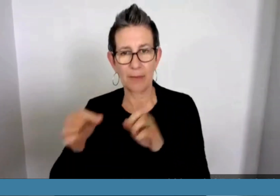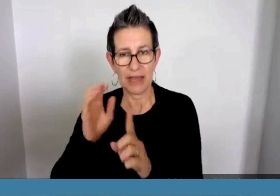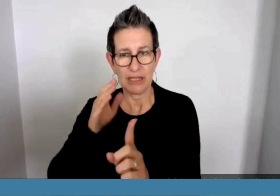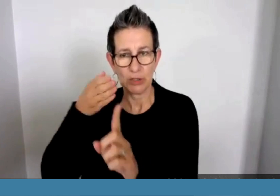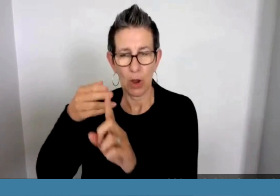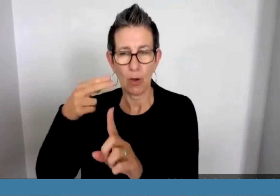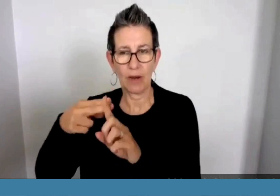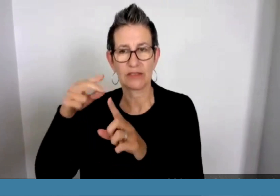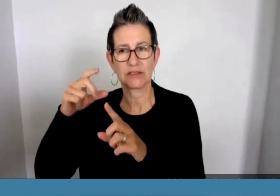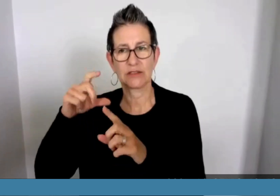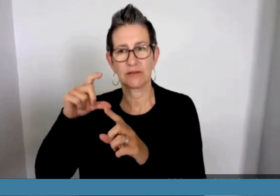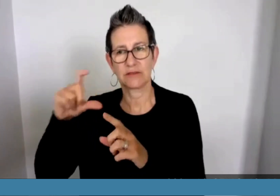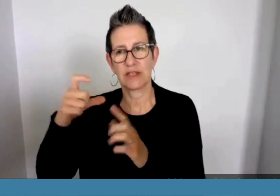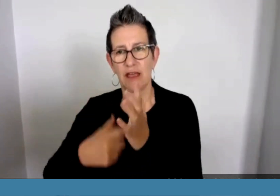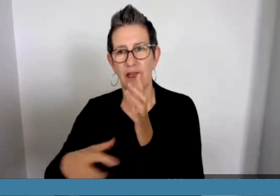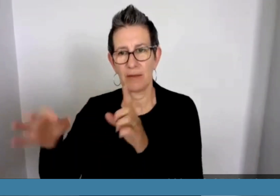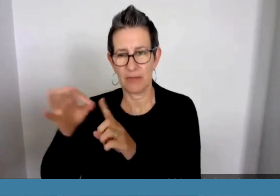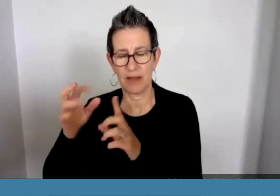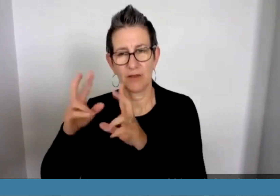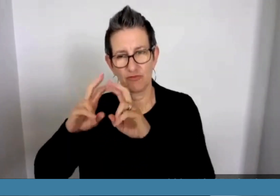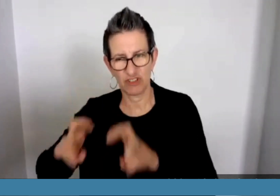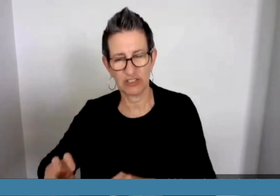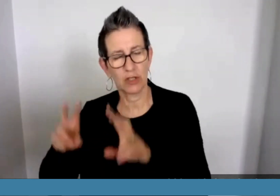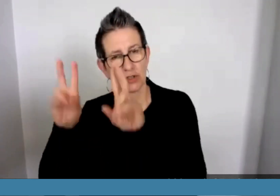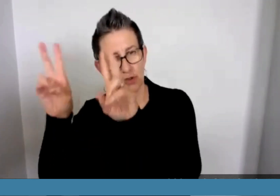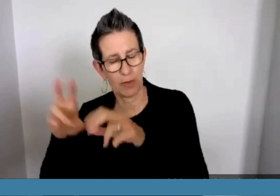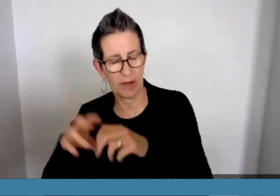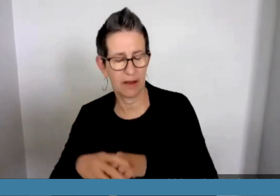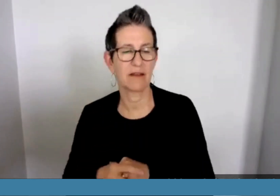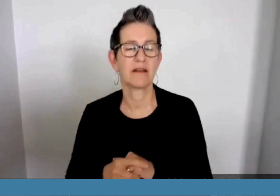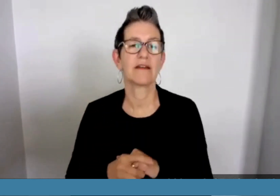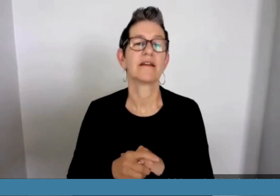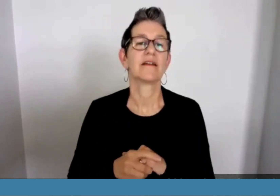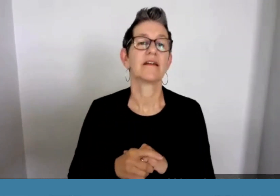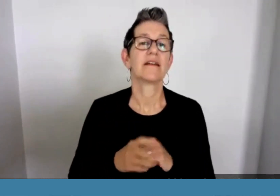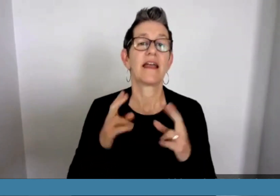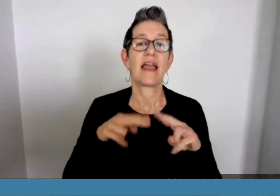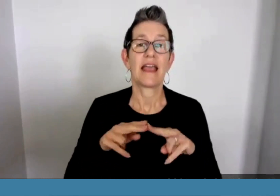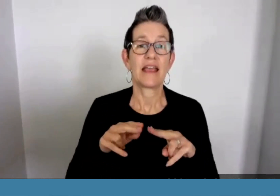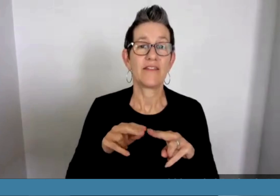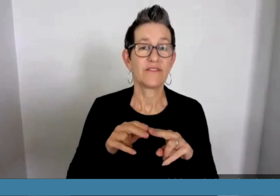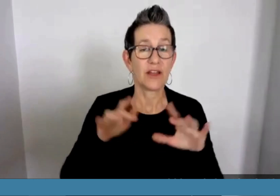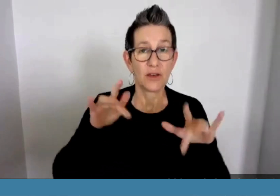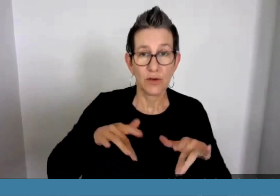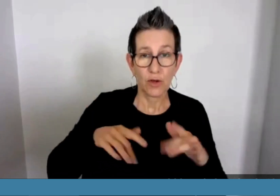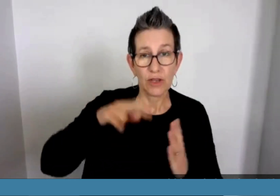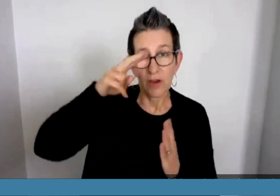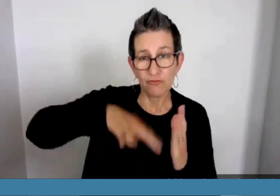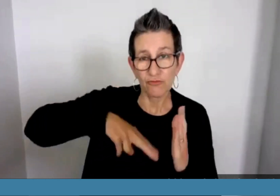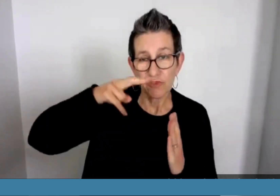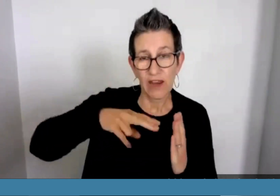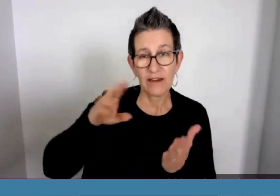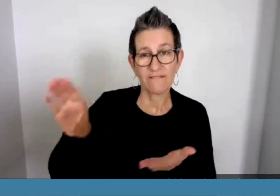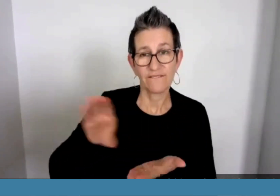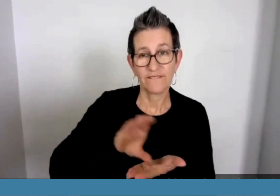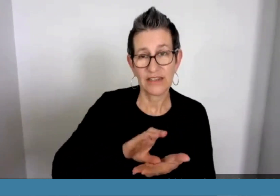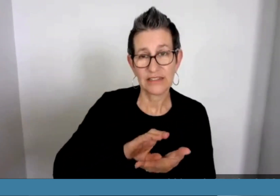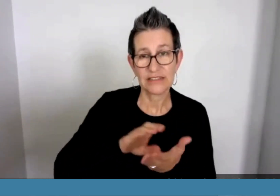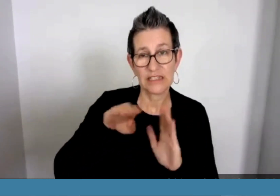research topic. And if you haven't already, review the funding guidelines and prepare any additional questions for